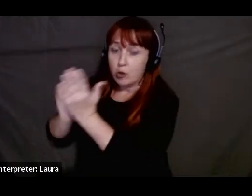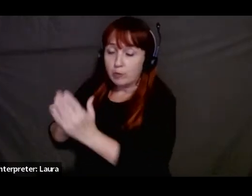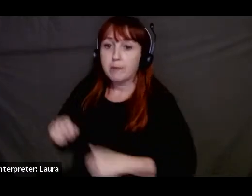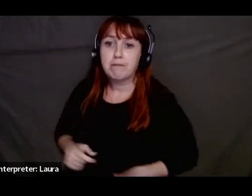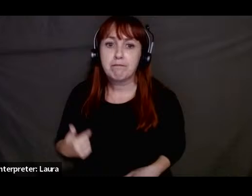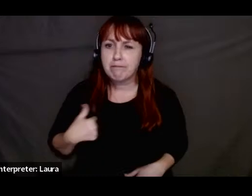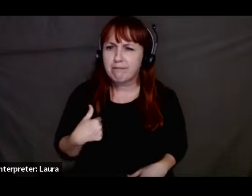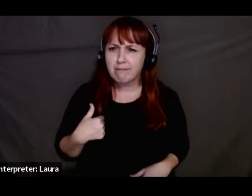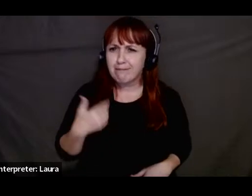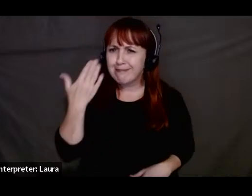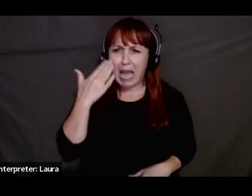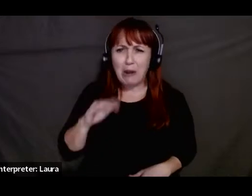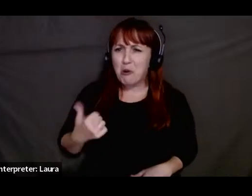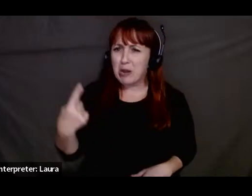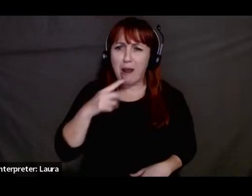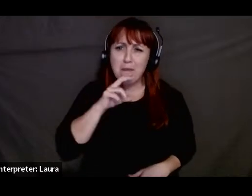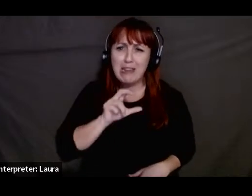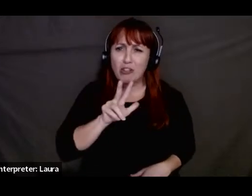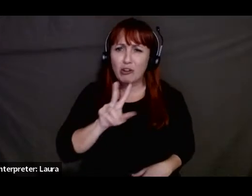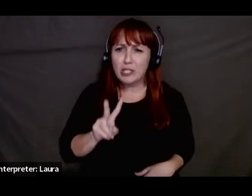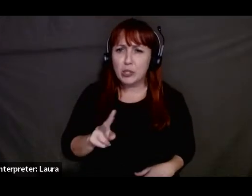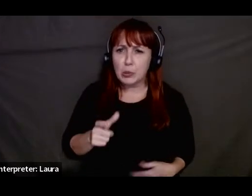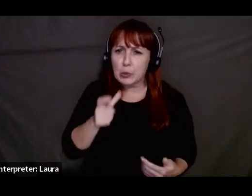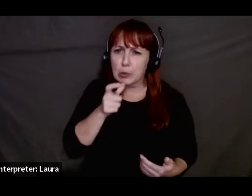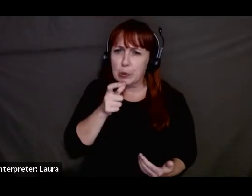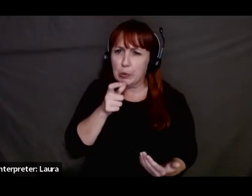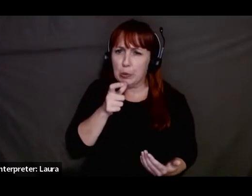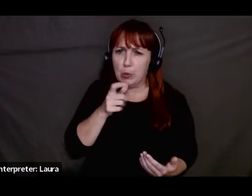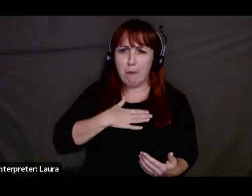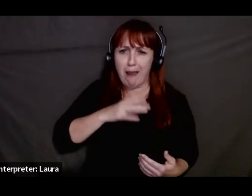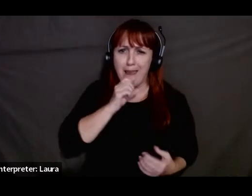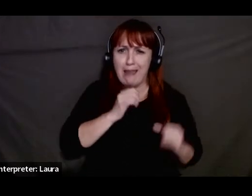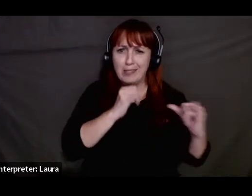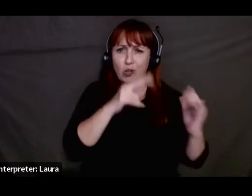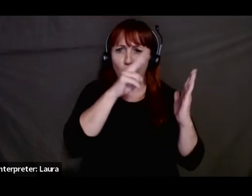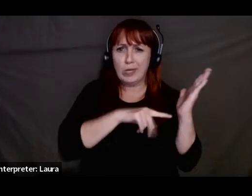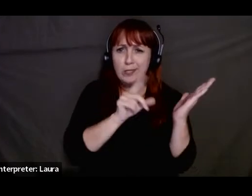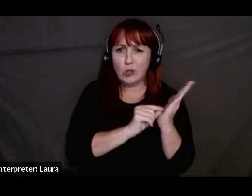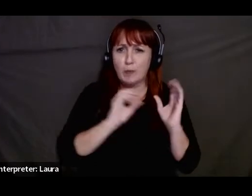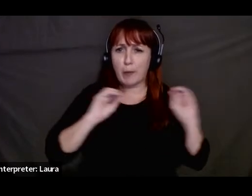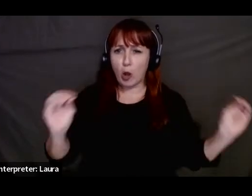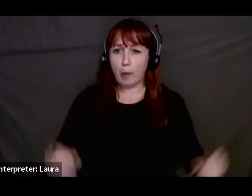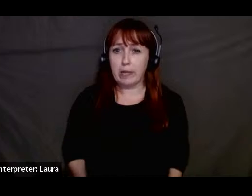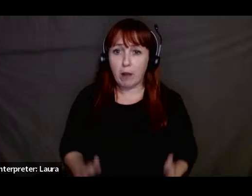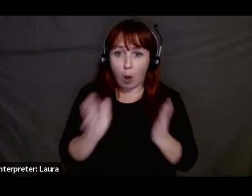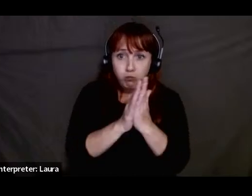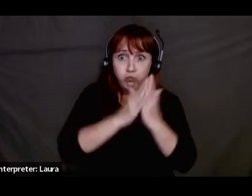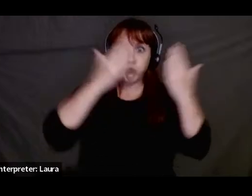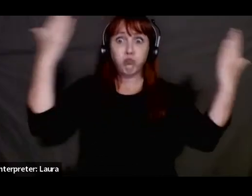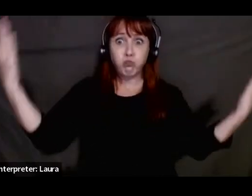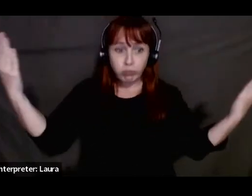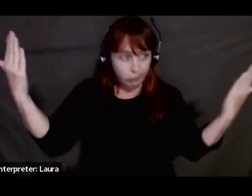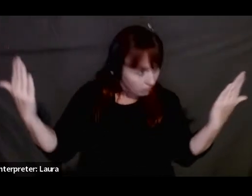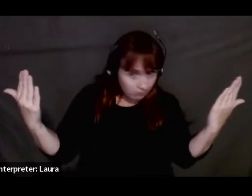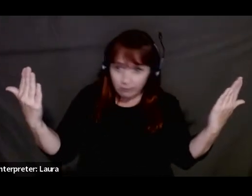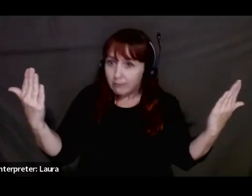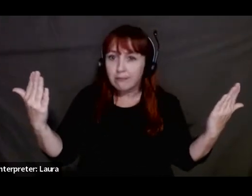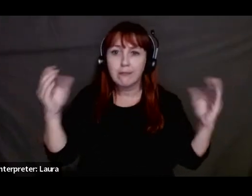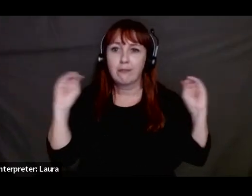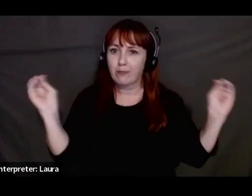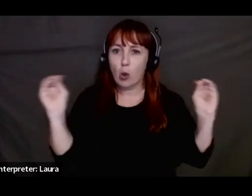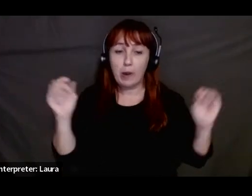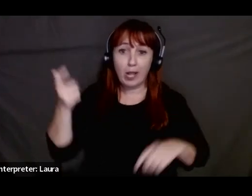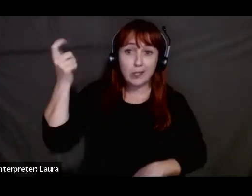I don't know anyone, I'm 32. I don't know anyone my age who reads a newspaper, like a paper newspaper, or probably even like has